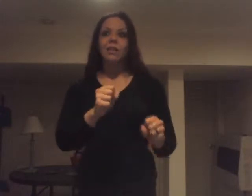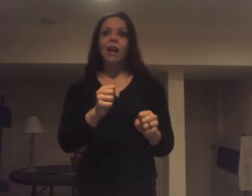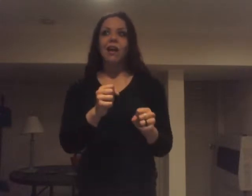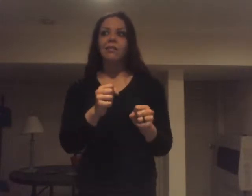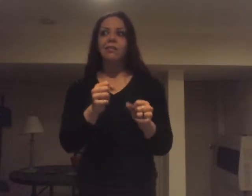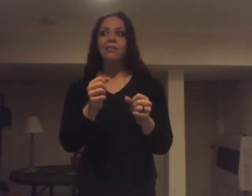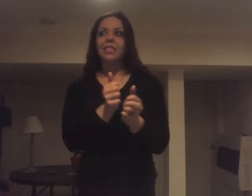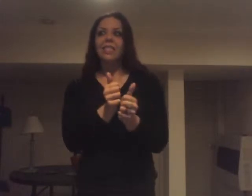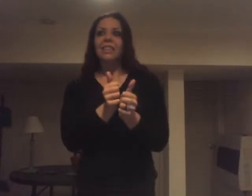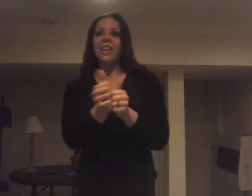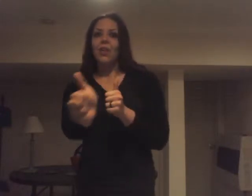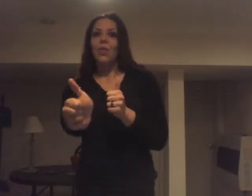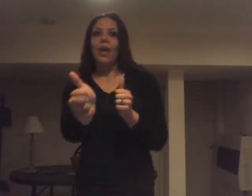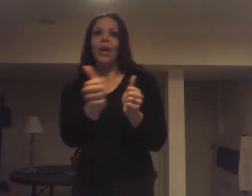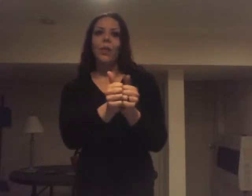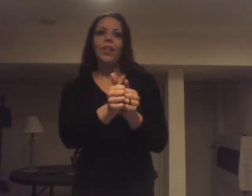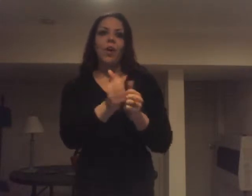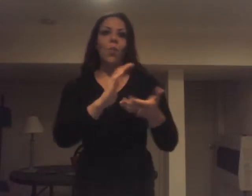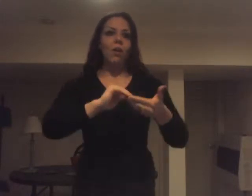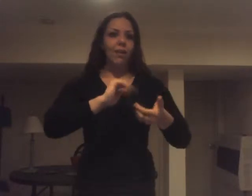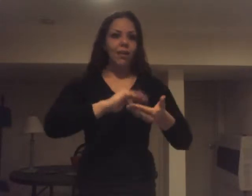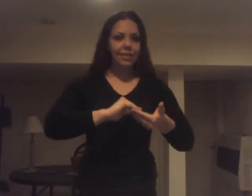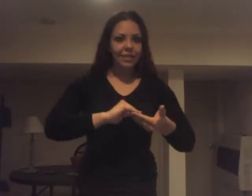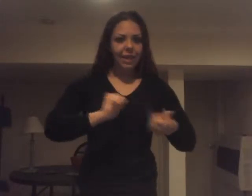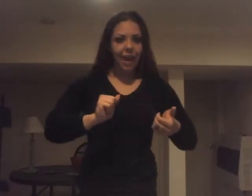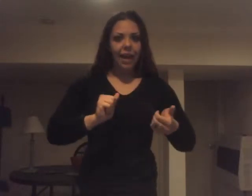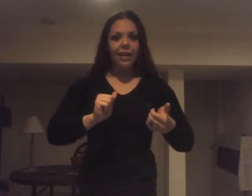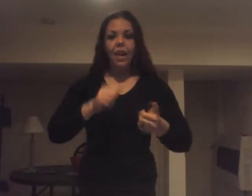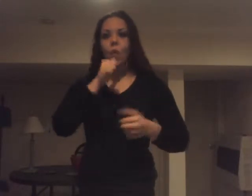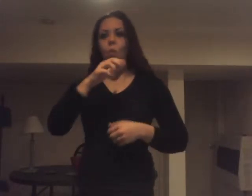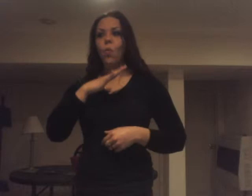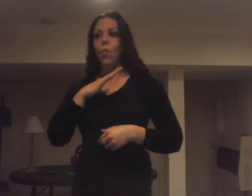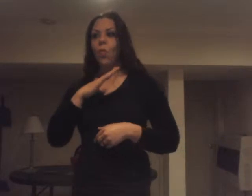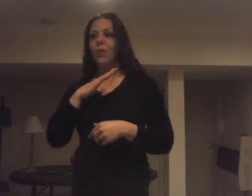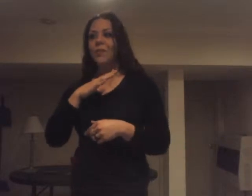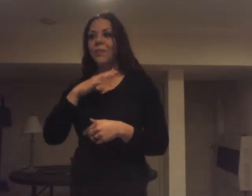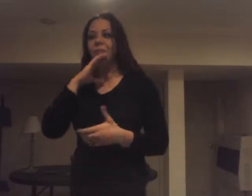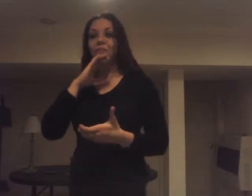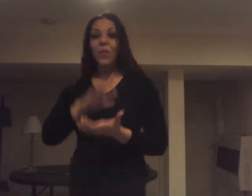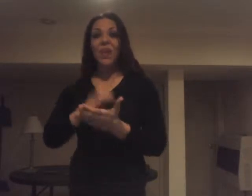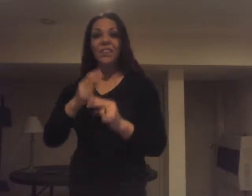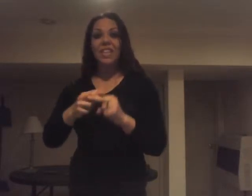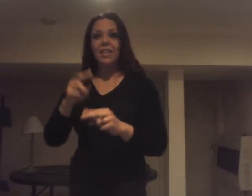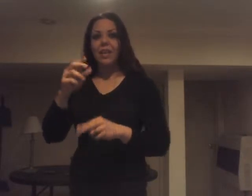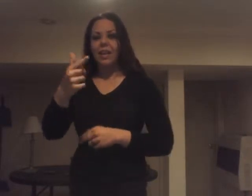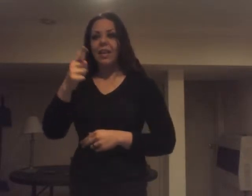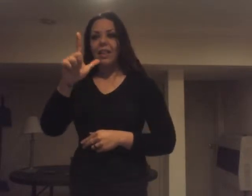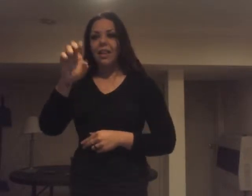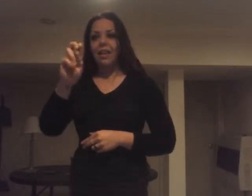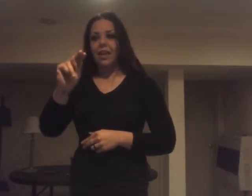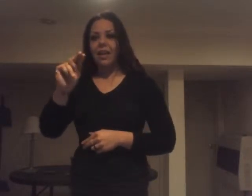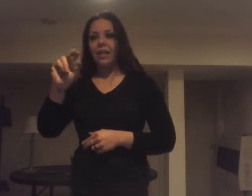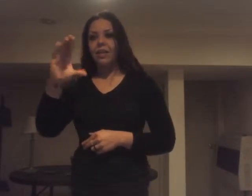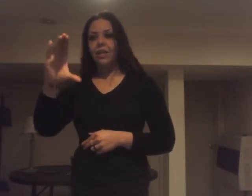cautionary tale because, as you no doubt know, she doesn't go away quietly afterwards and completely wrecks his